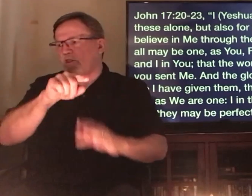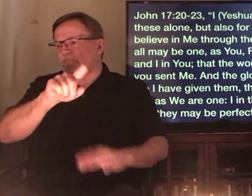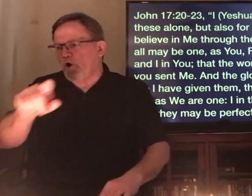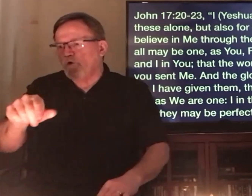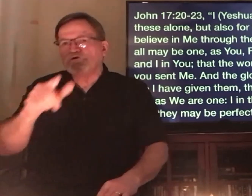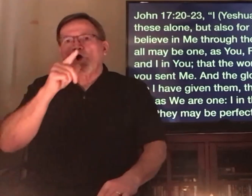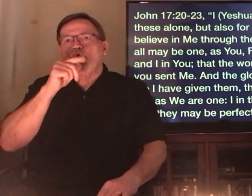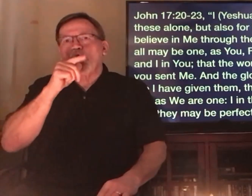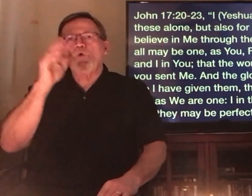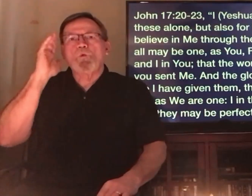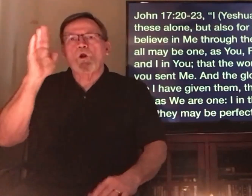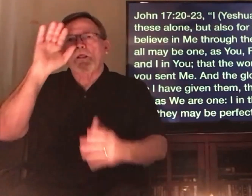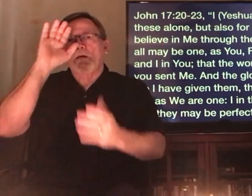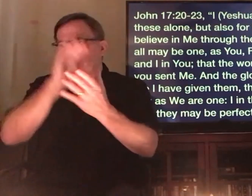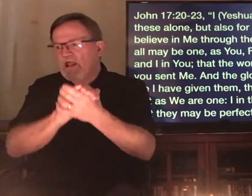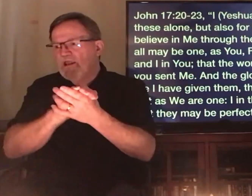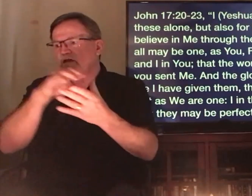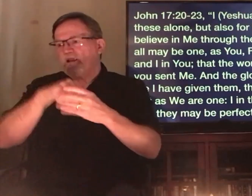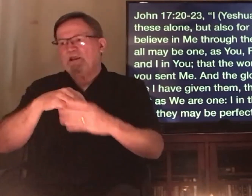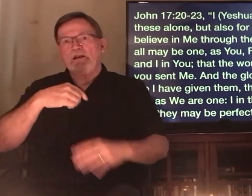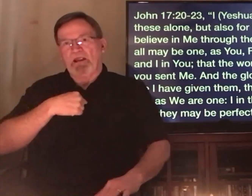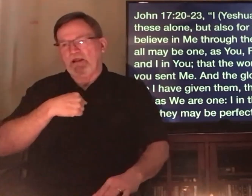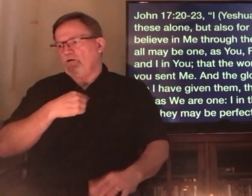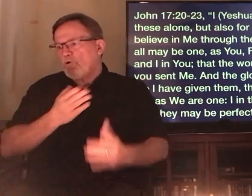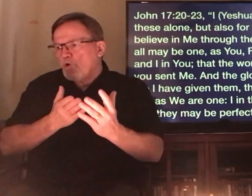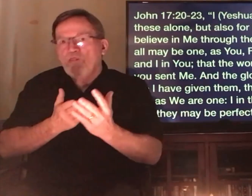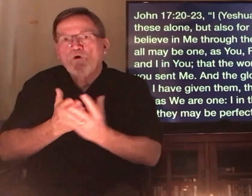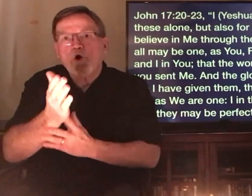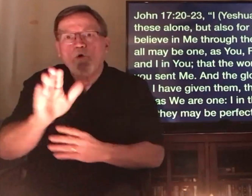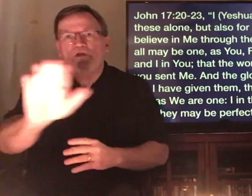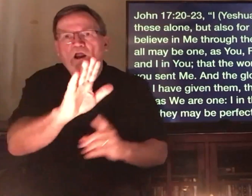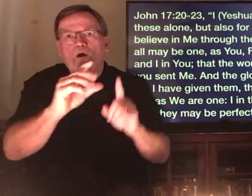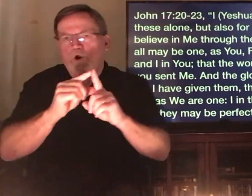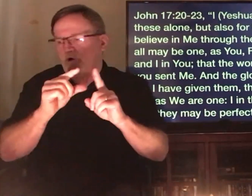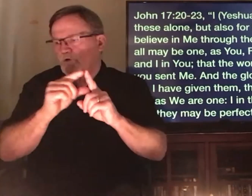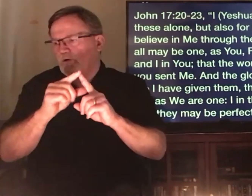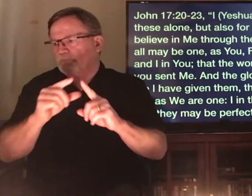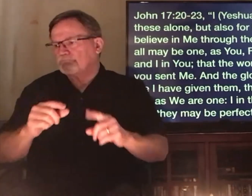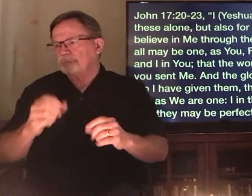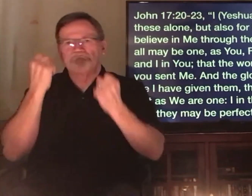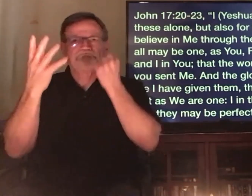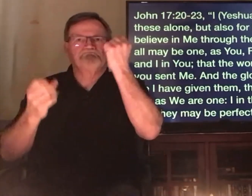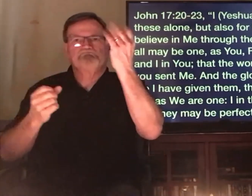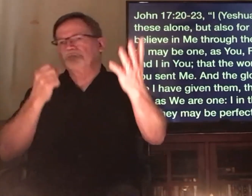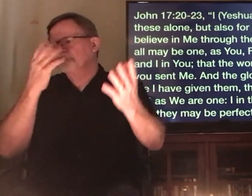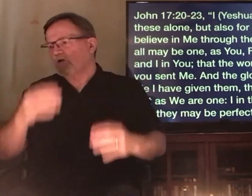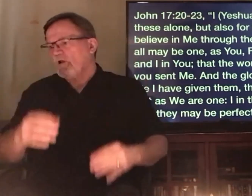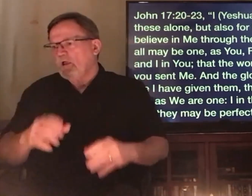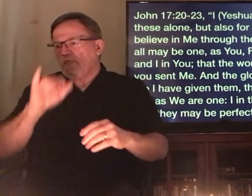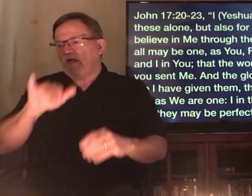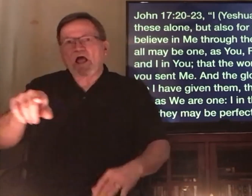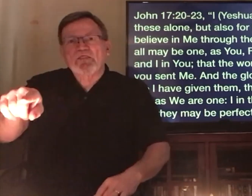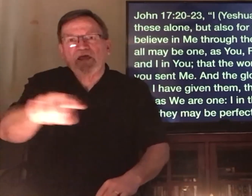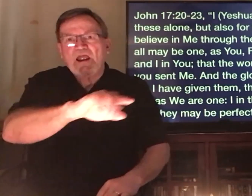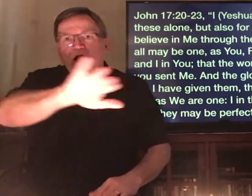Messiah. Okay, now, almost finished. Man, Ephesians chapter 4. There